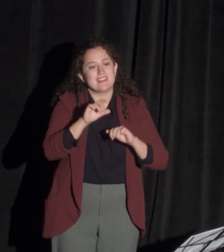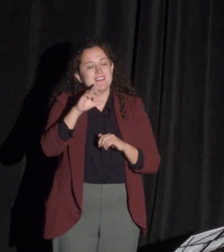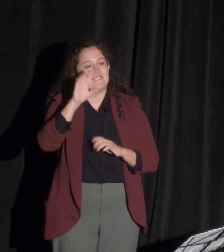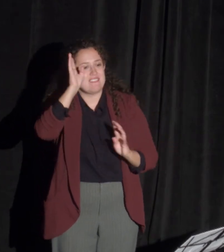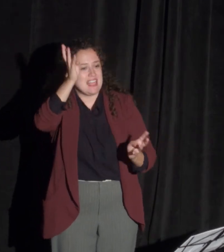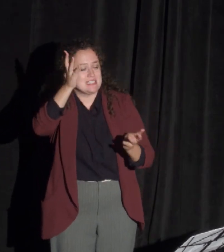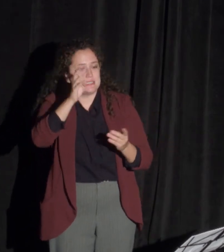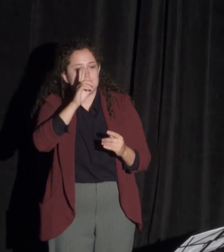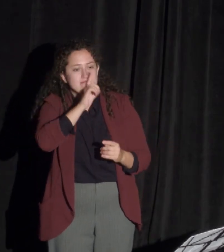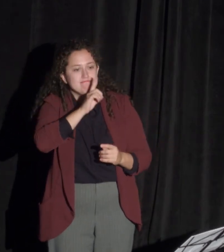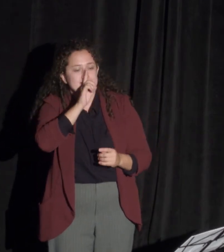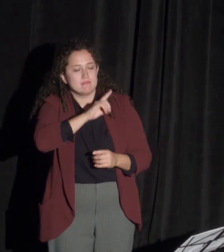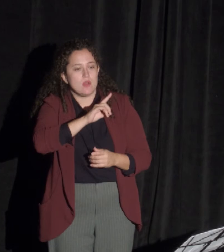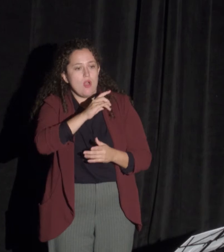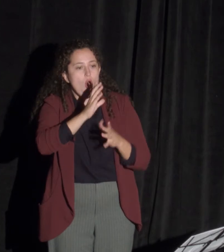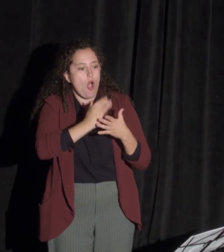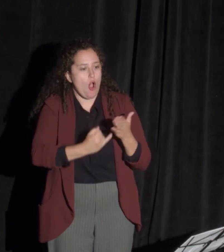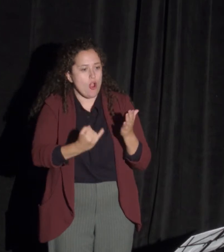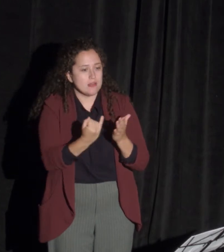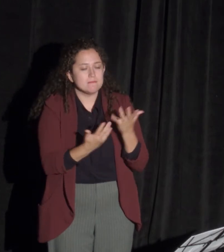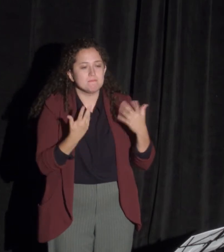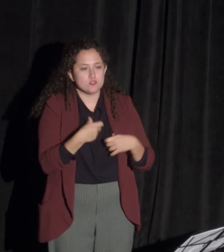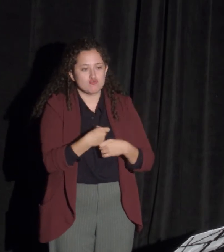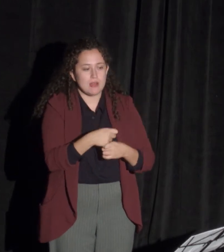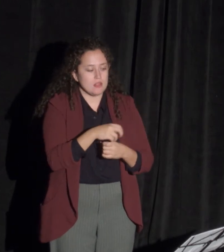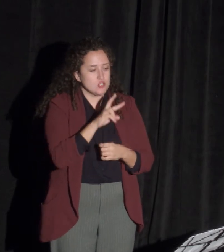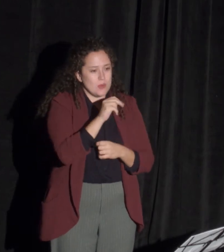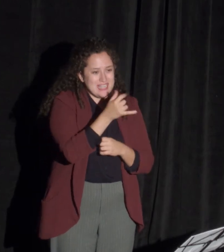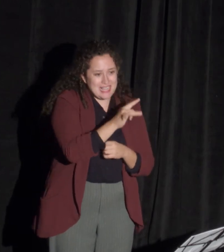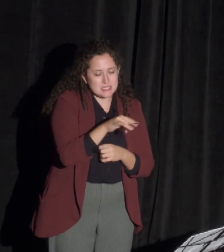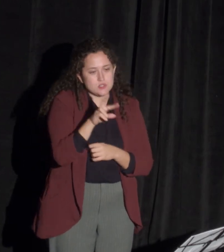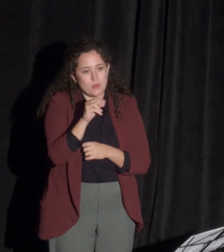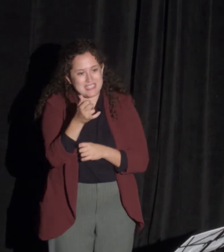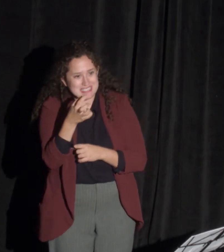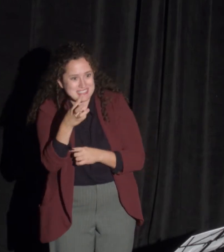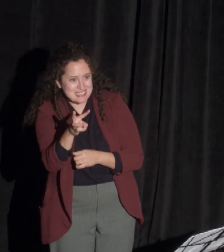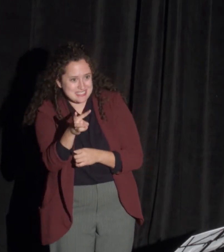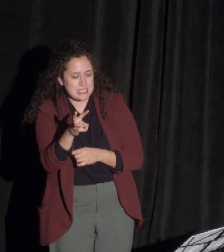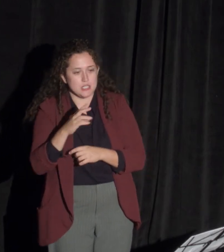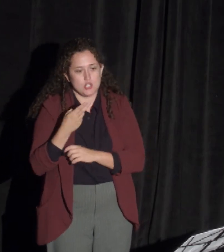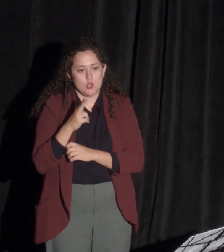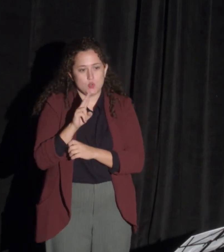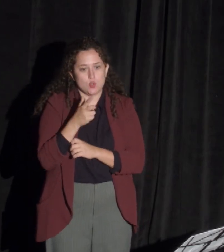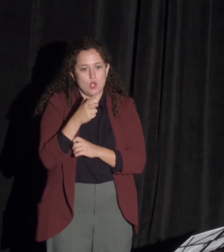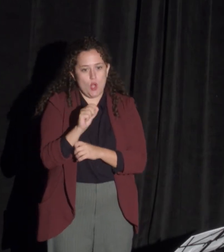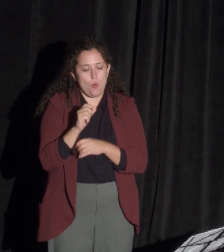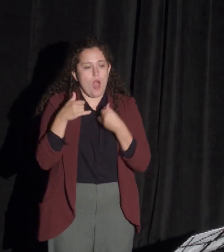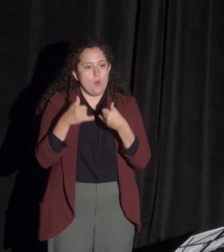the 2018 and 2016 Hugo Award bases and the Lodestar Awards